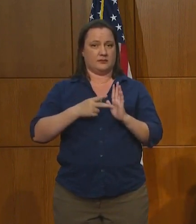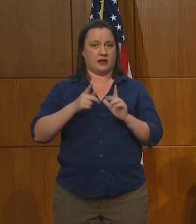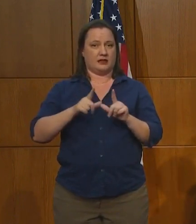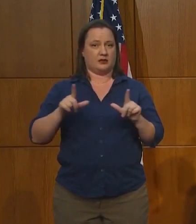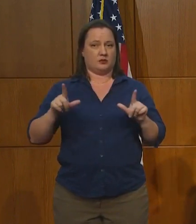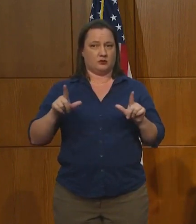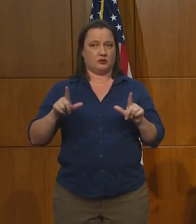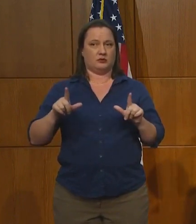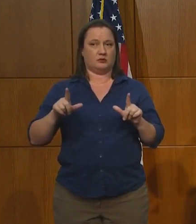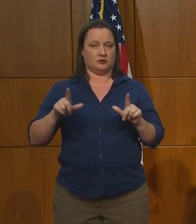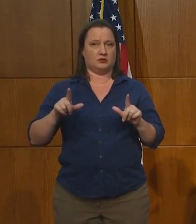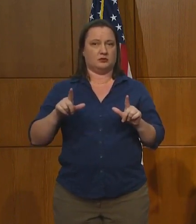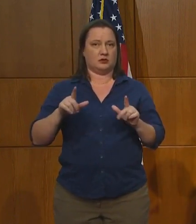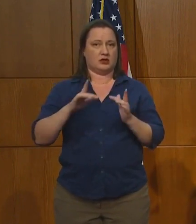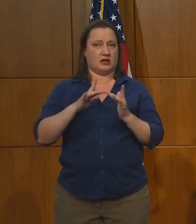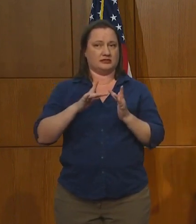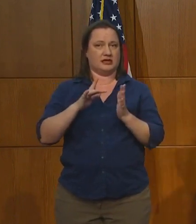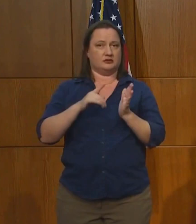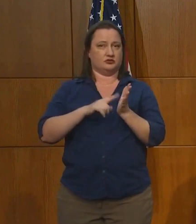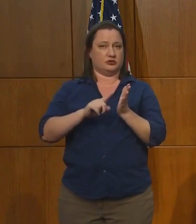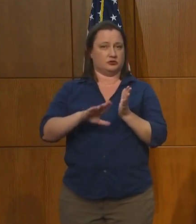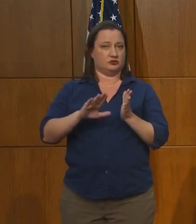employed?